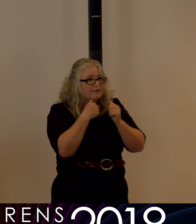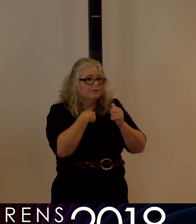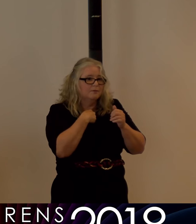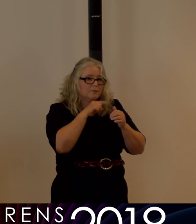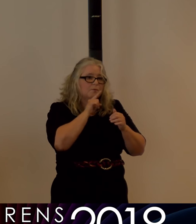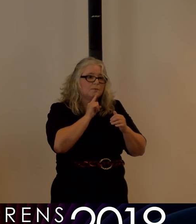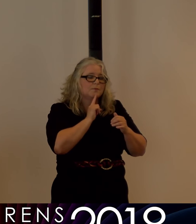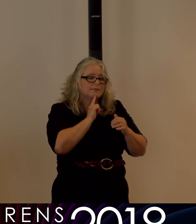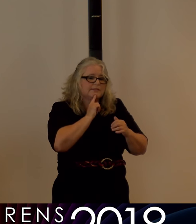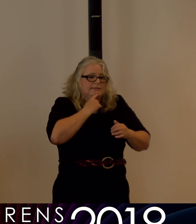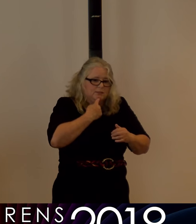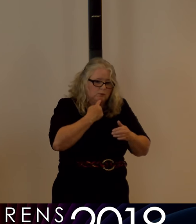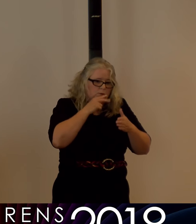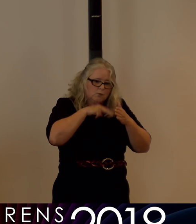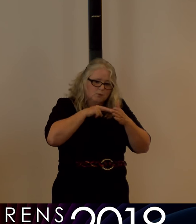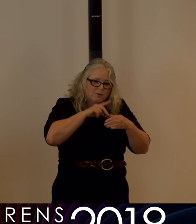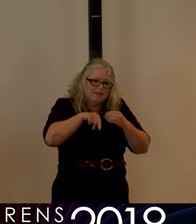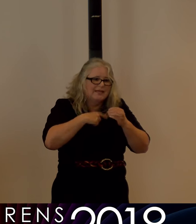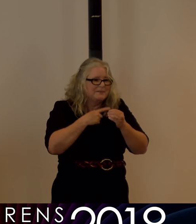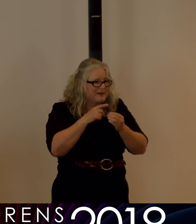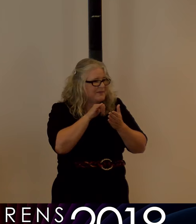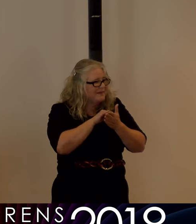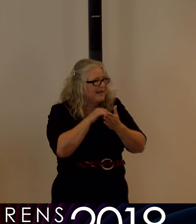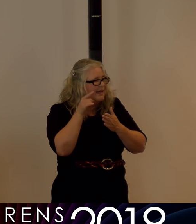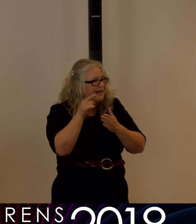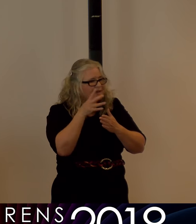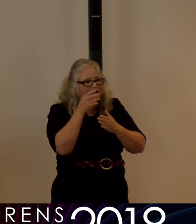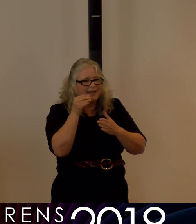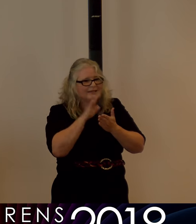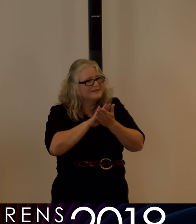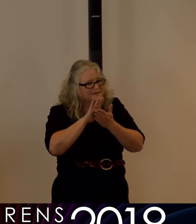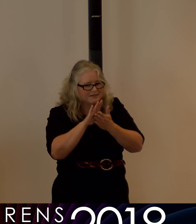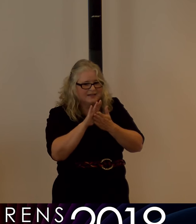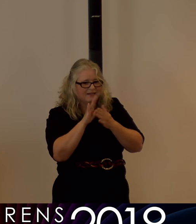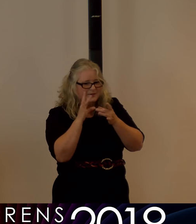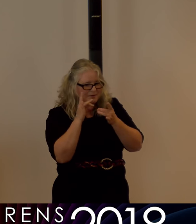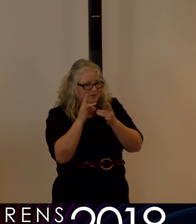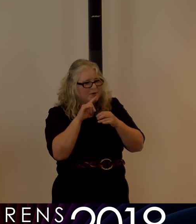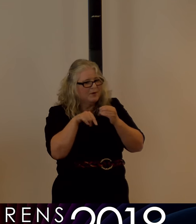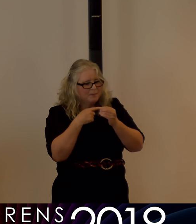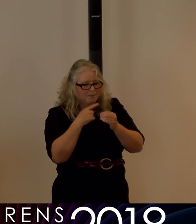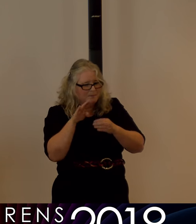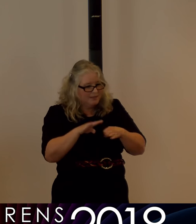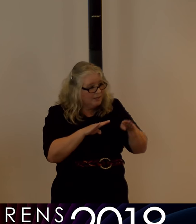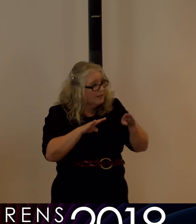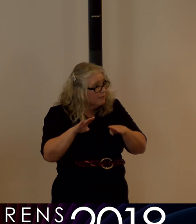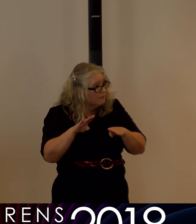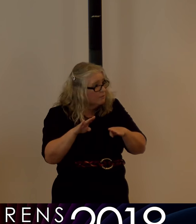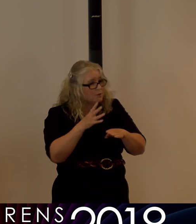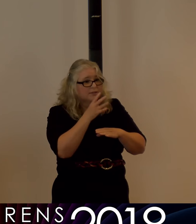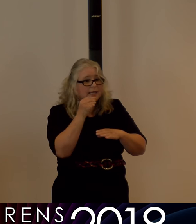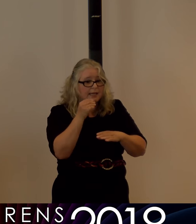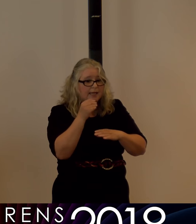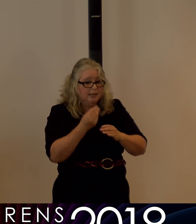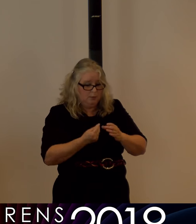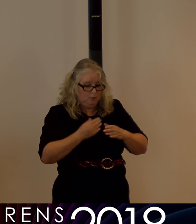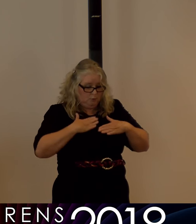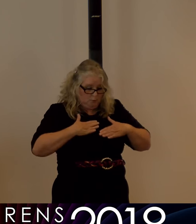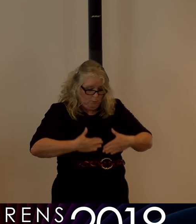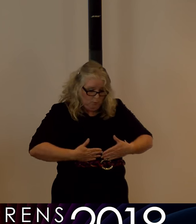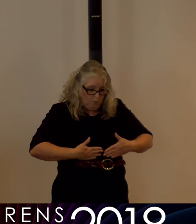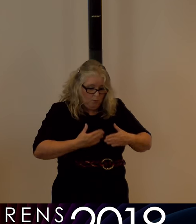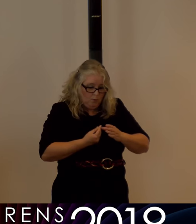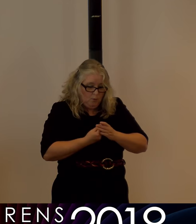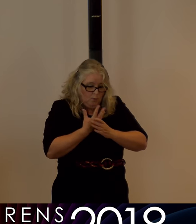a very nice article that Tim and his group wrote on behaviors in CHARGE, another paper on the endocrine features, another paper